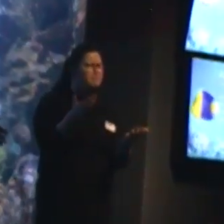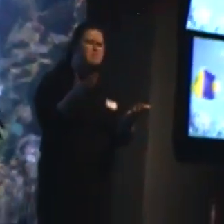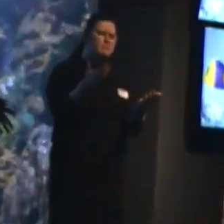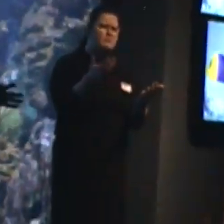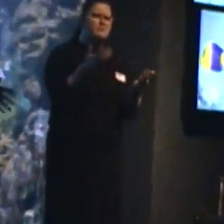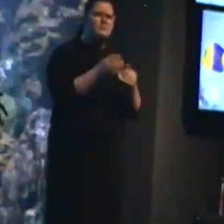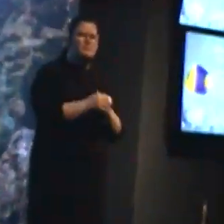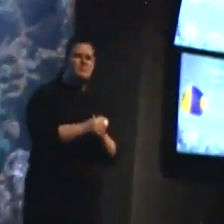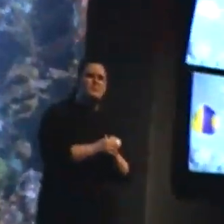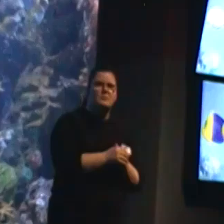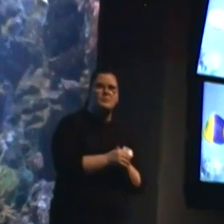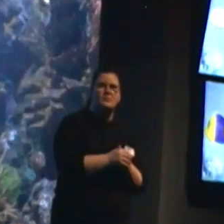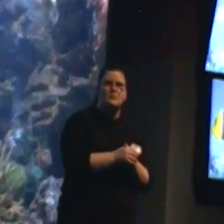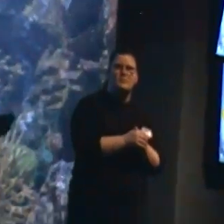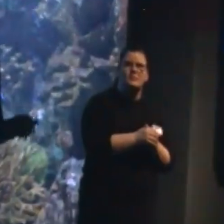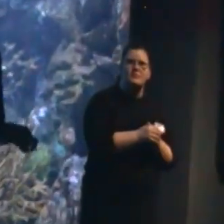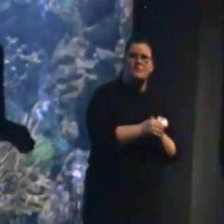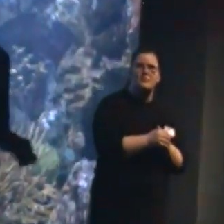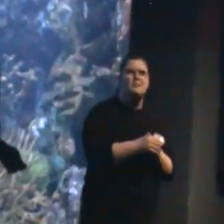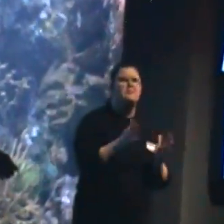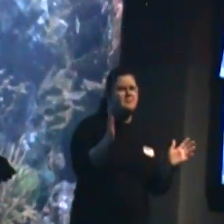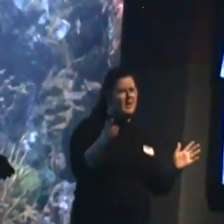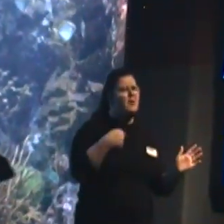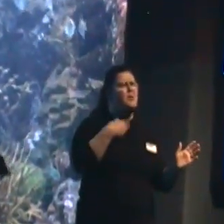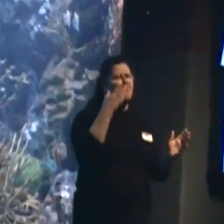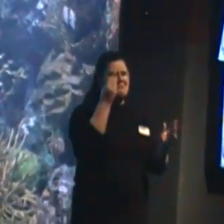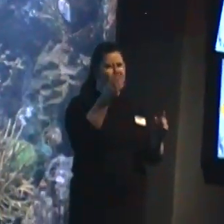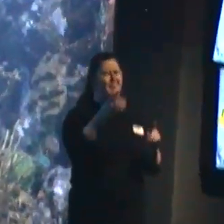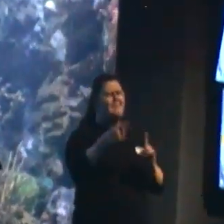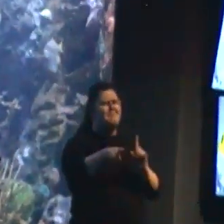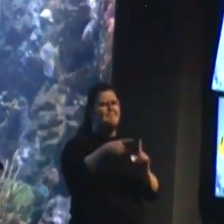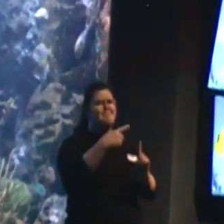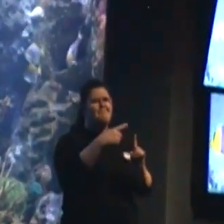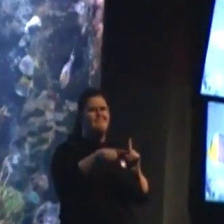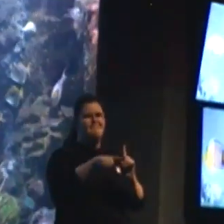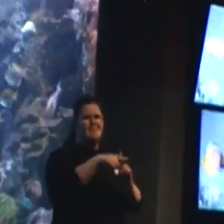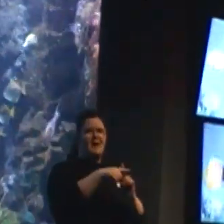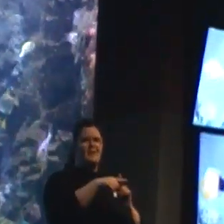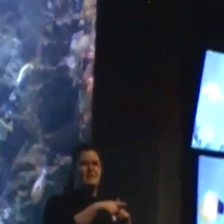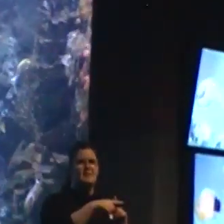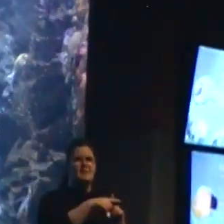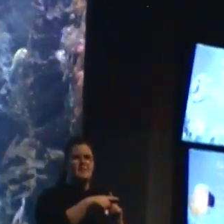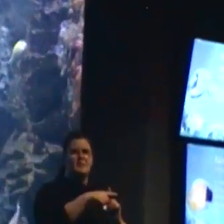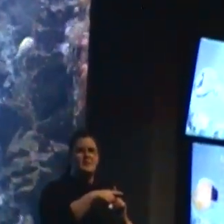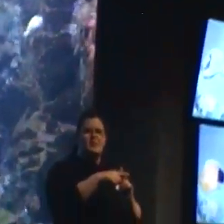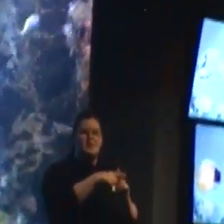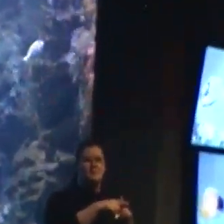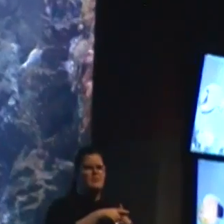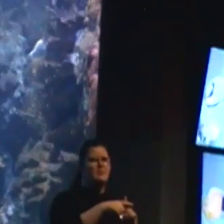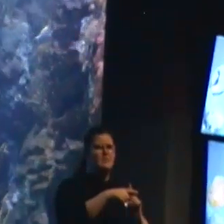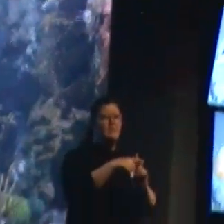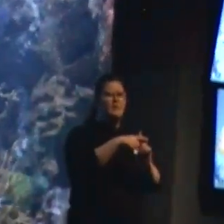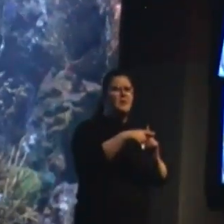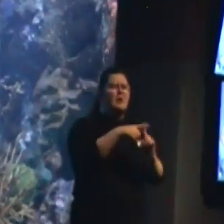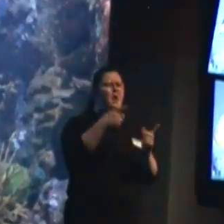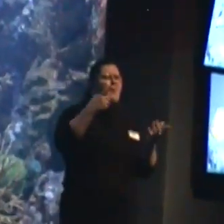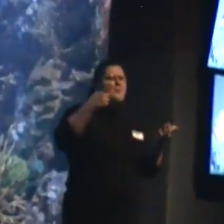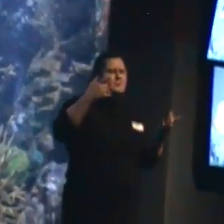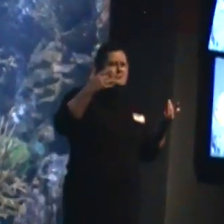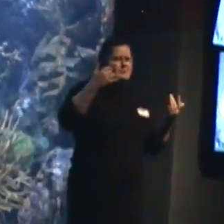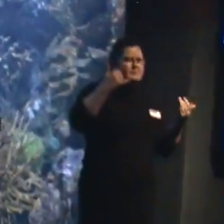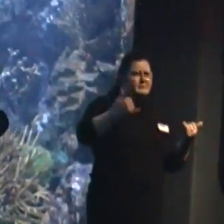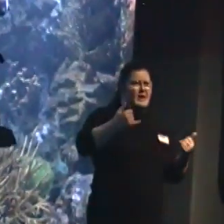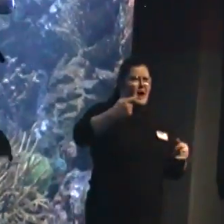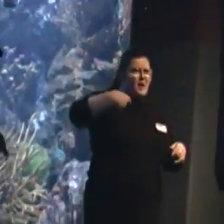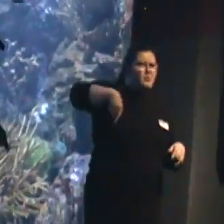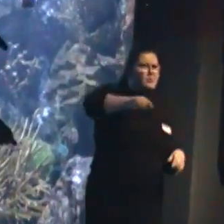I also want to note on an optimistic note, this is the first time in the history of the planet that an extinction event has been self-aware. So things like